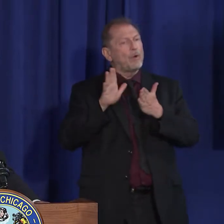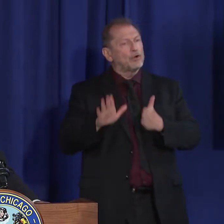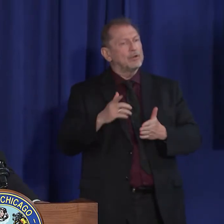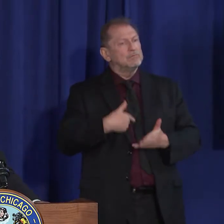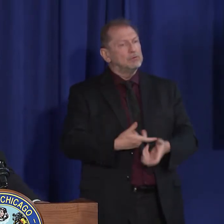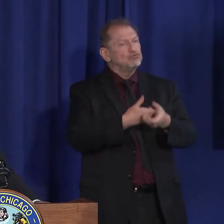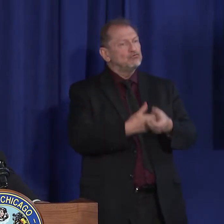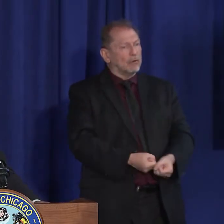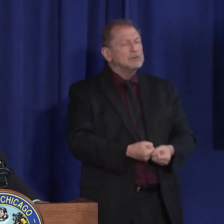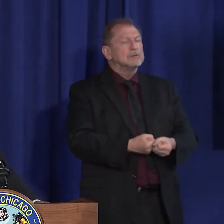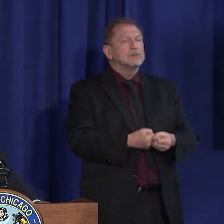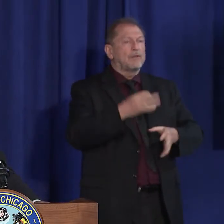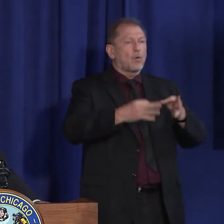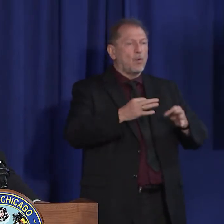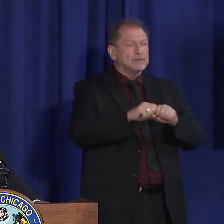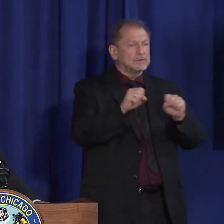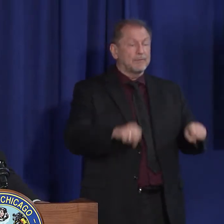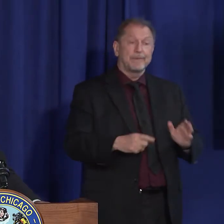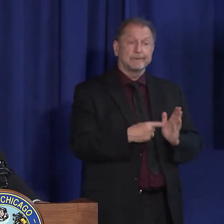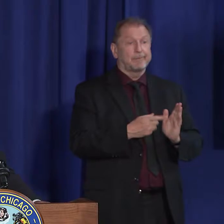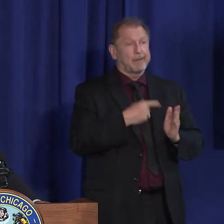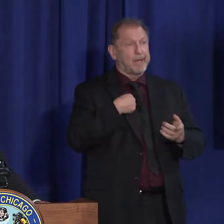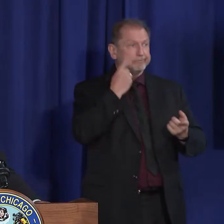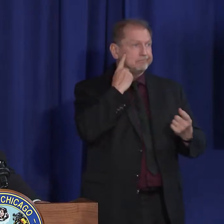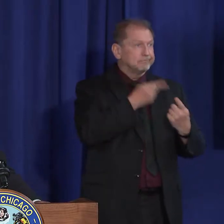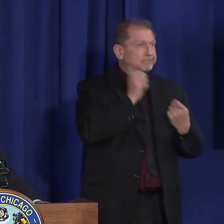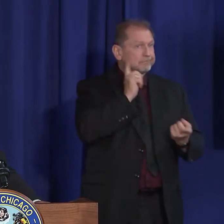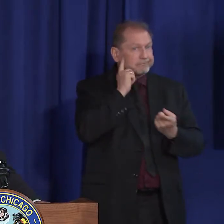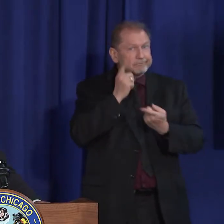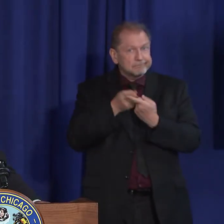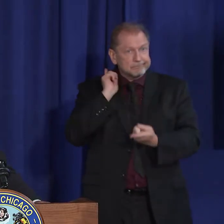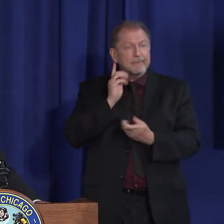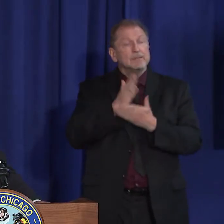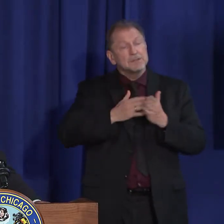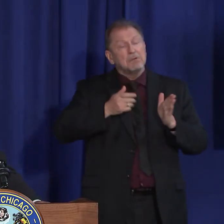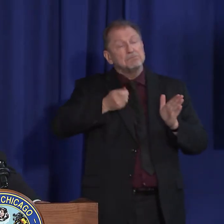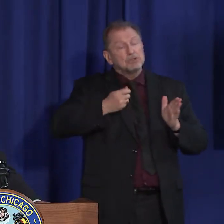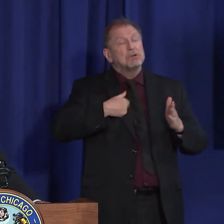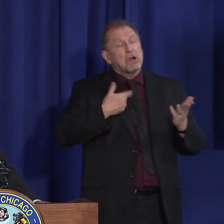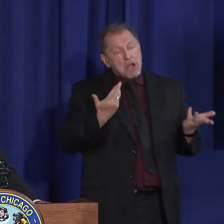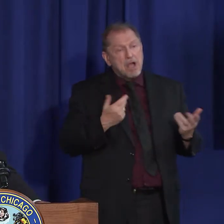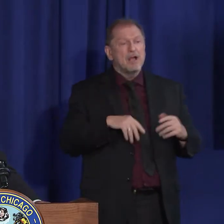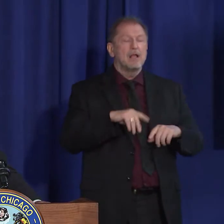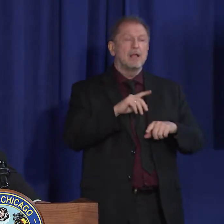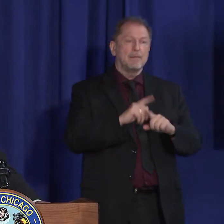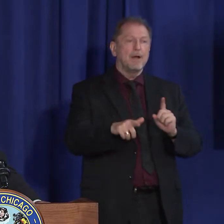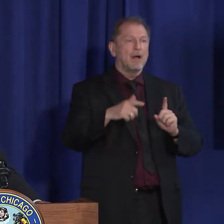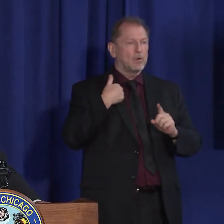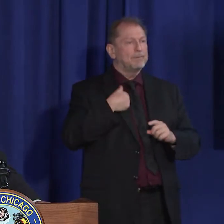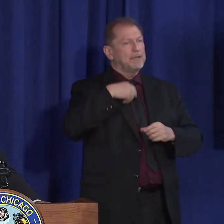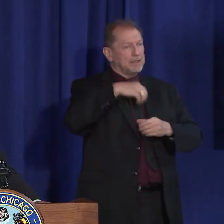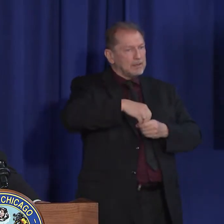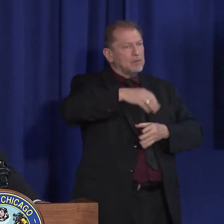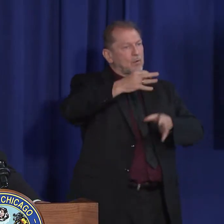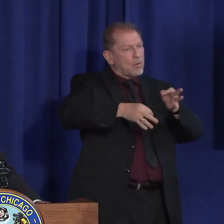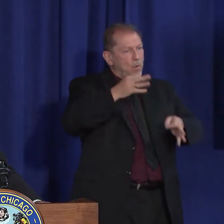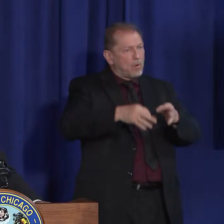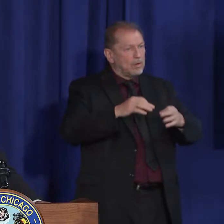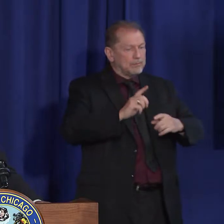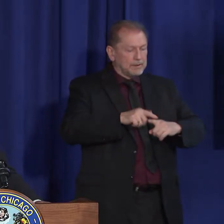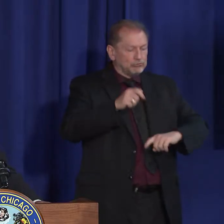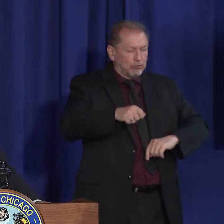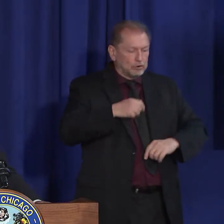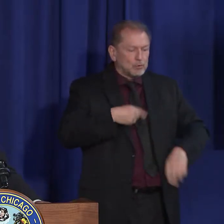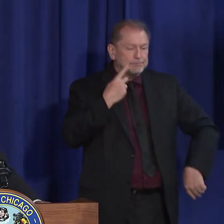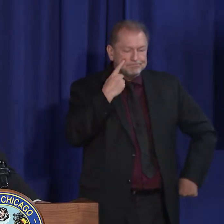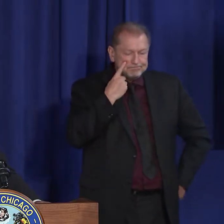the judicial system. I don't always agree with every decision that comes down the pike, but we're going to be in a court of law. Those arguments